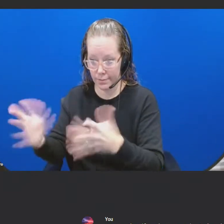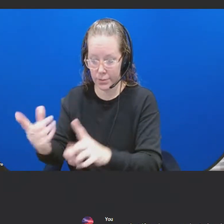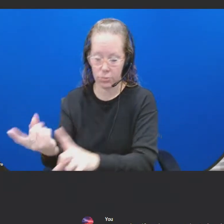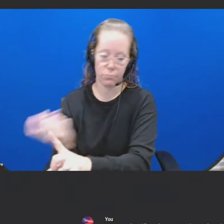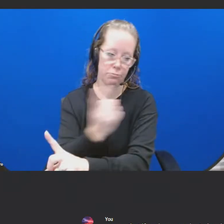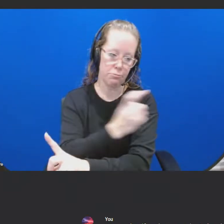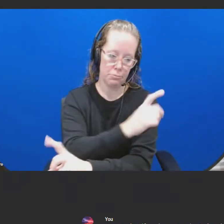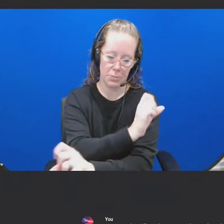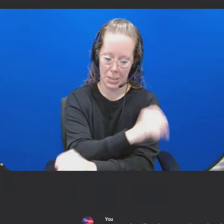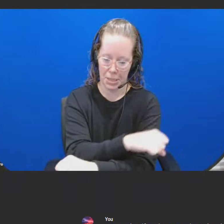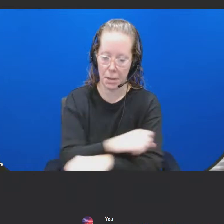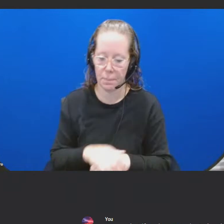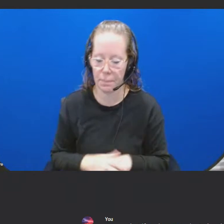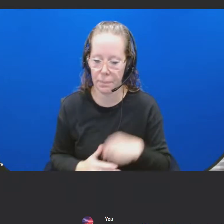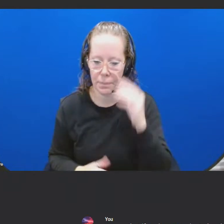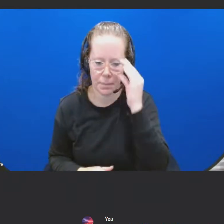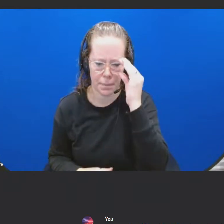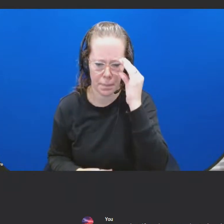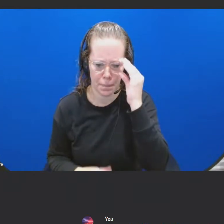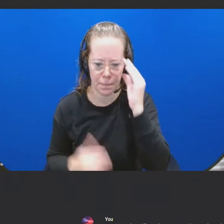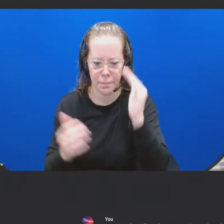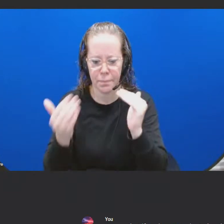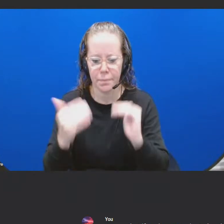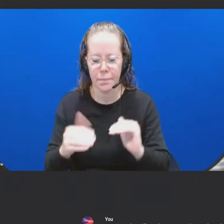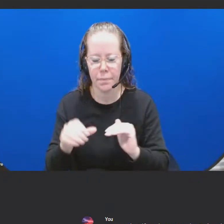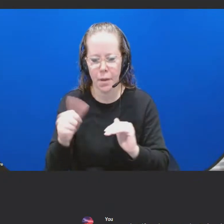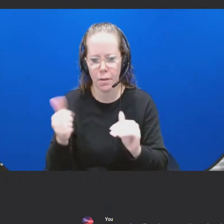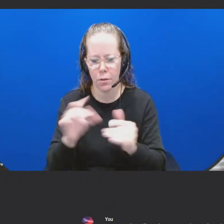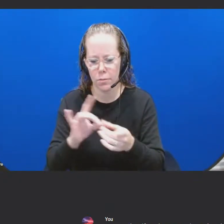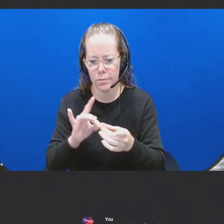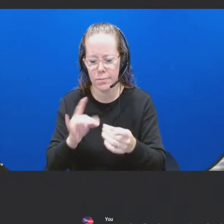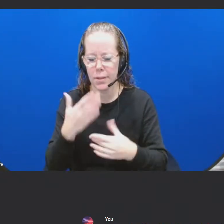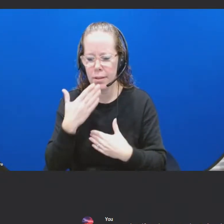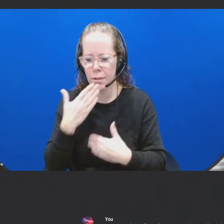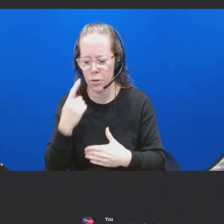Somebody saying thanks very much for all you do.